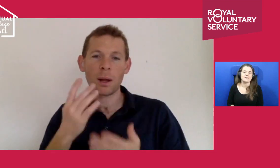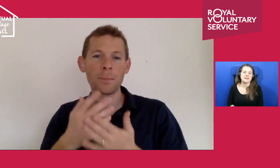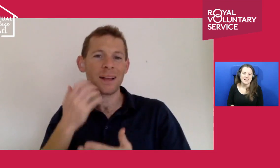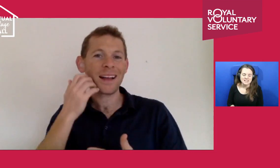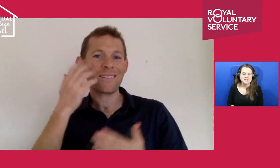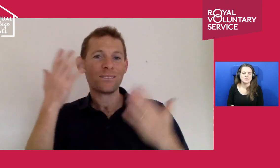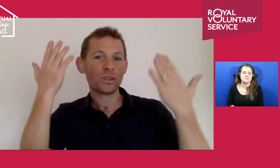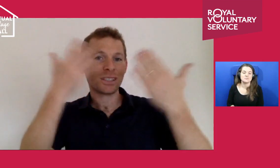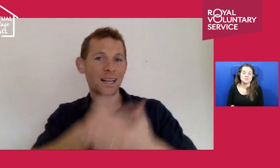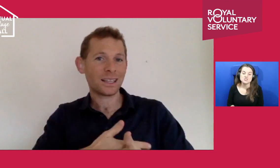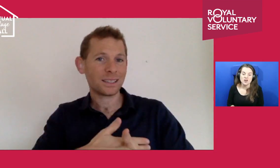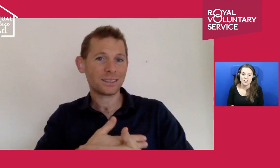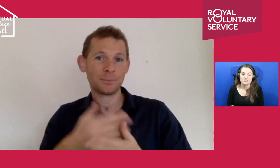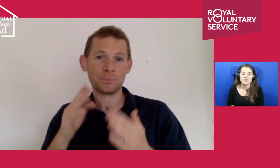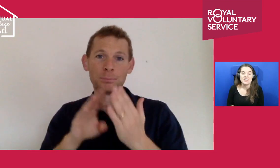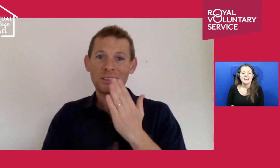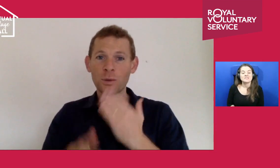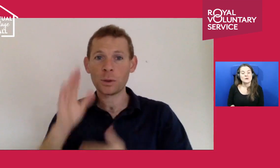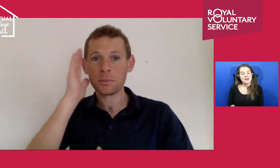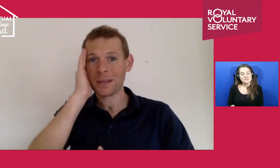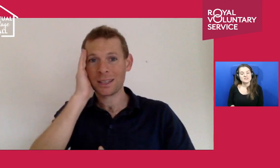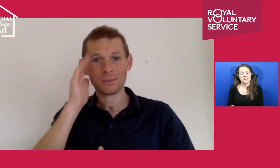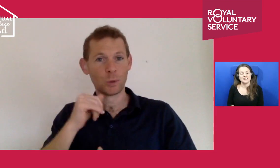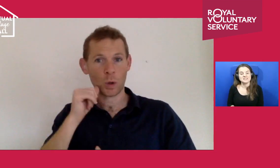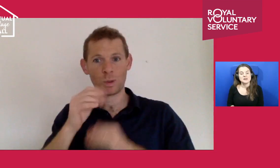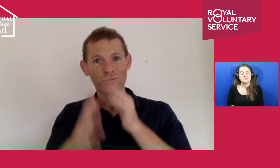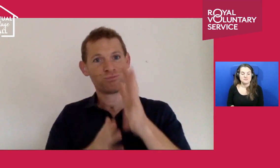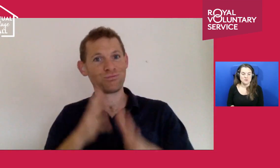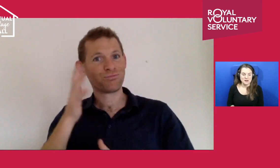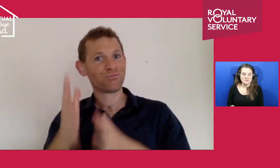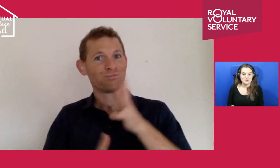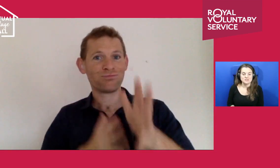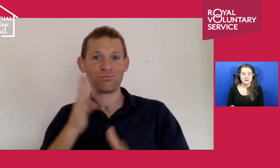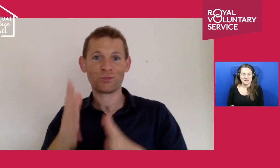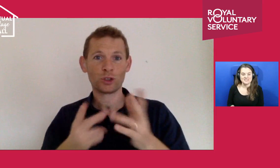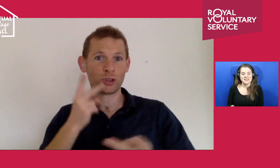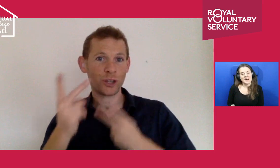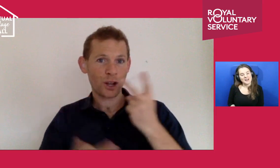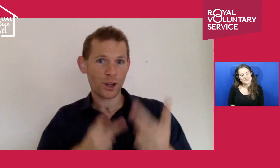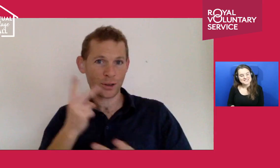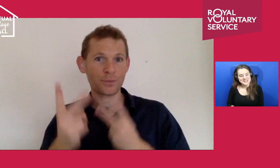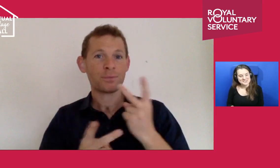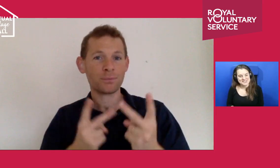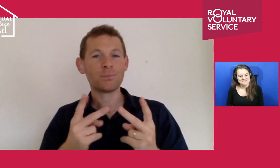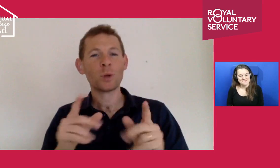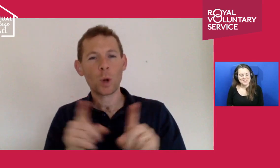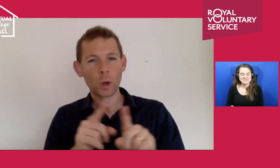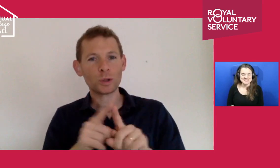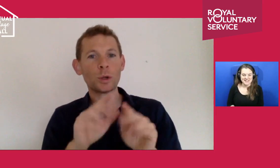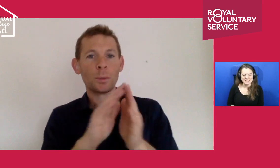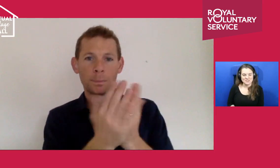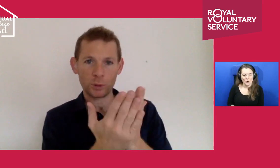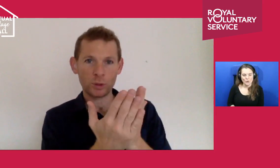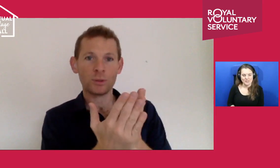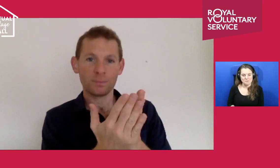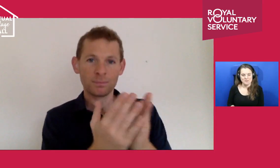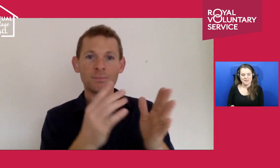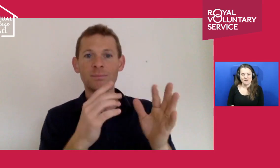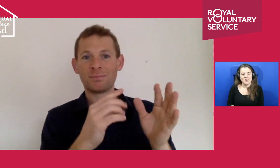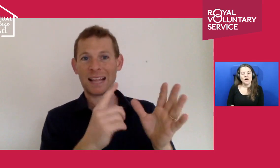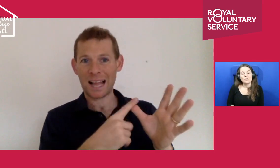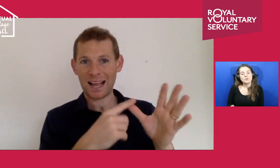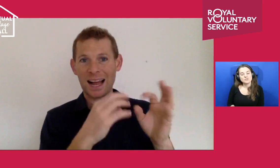him, engaging with him through songs. So every night before he would go to bed, I would sign with him. I would sign a song with